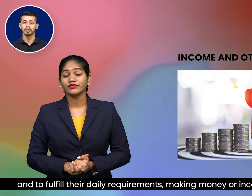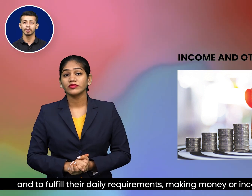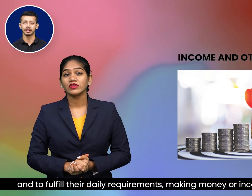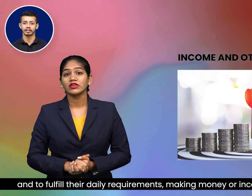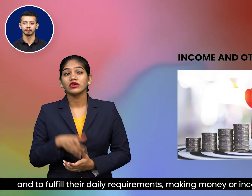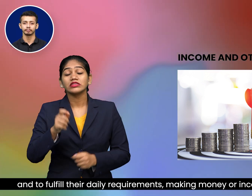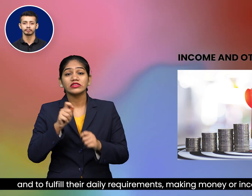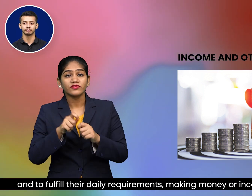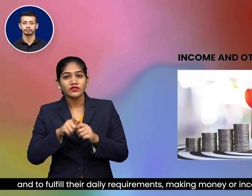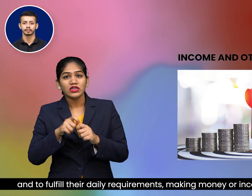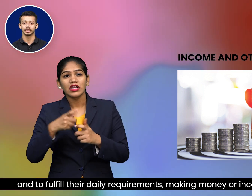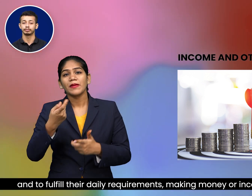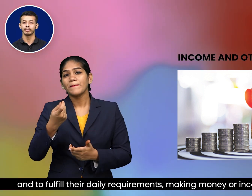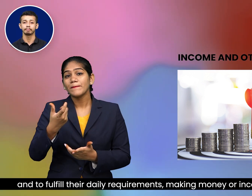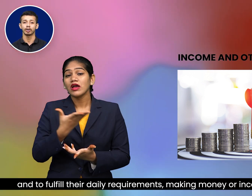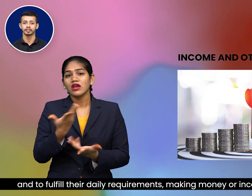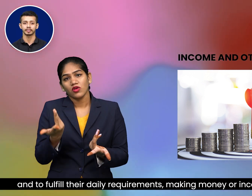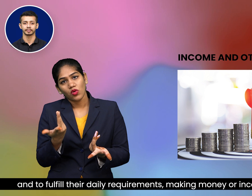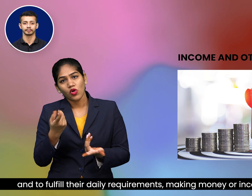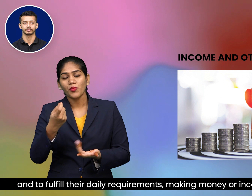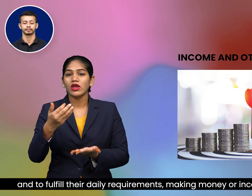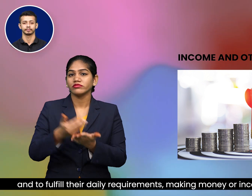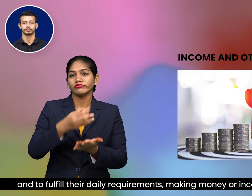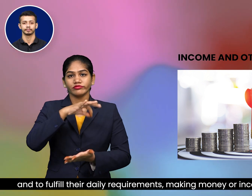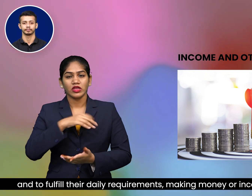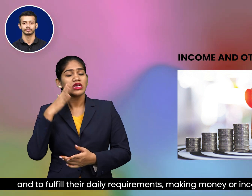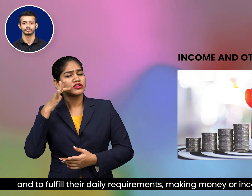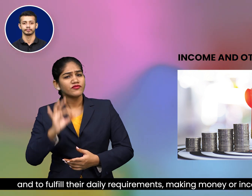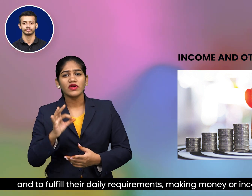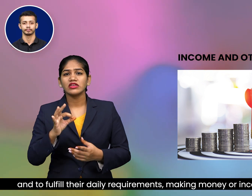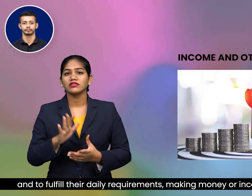making money or income is very important.